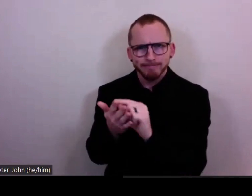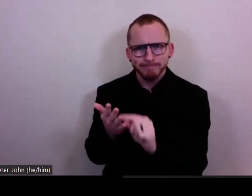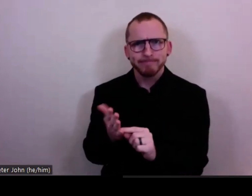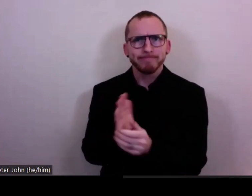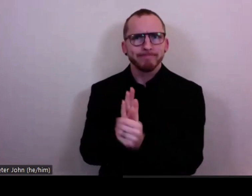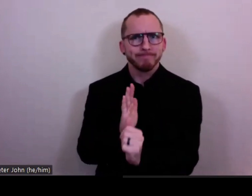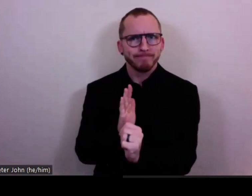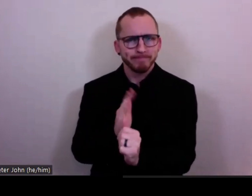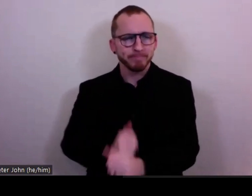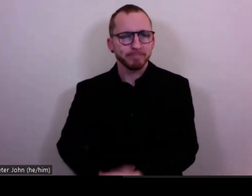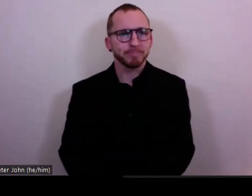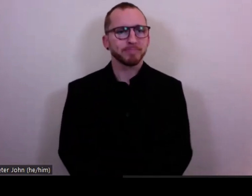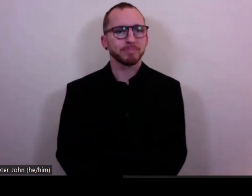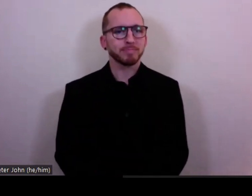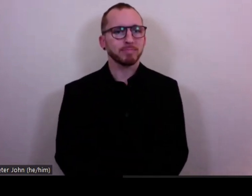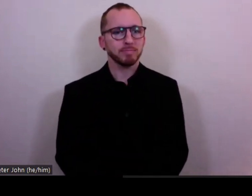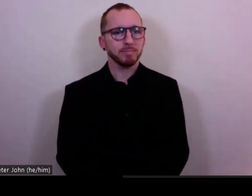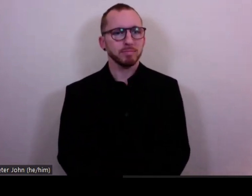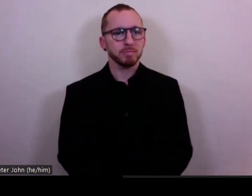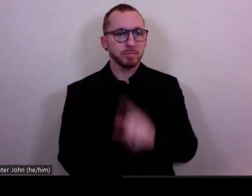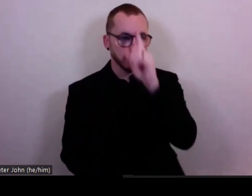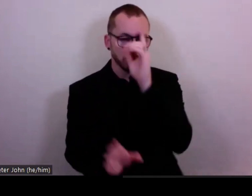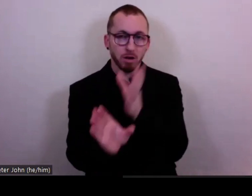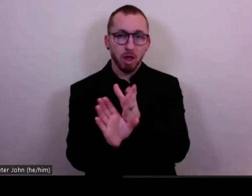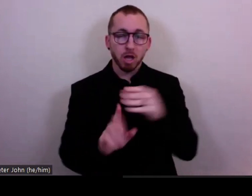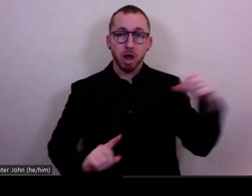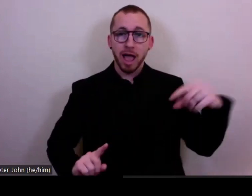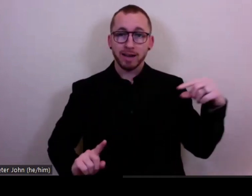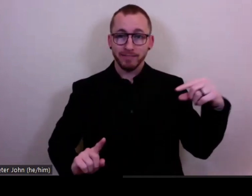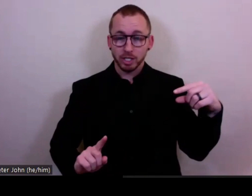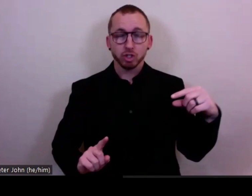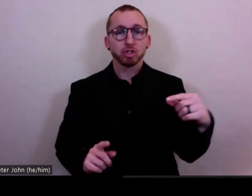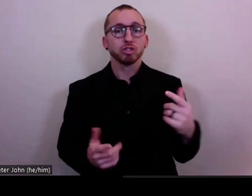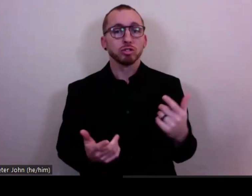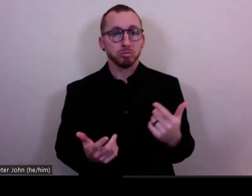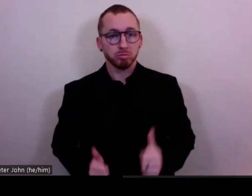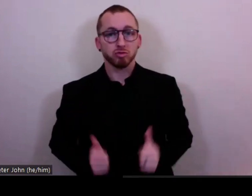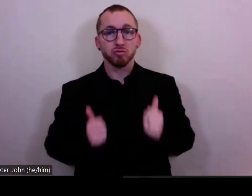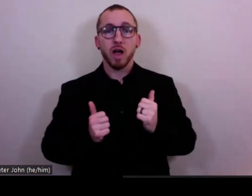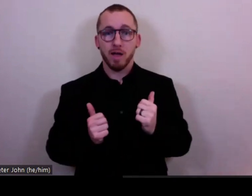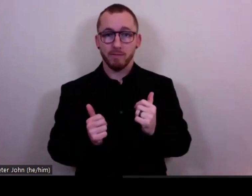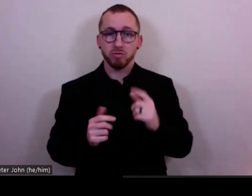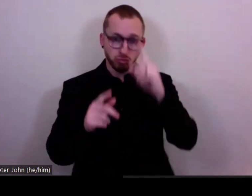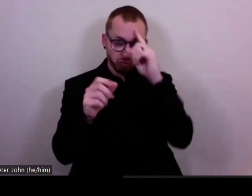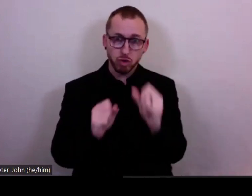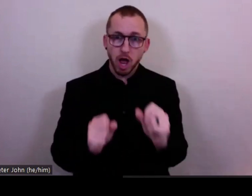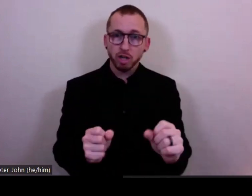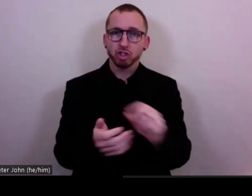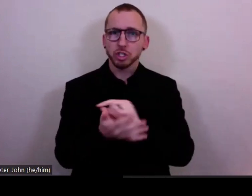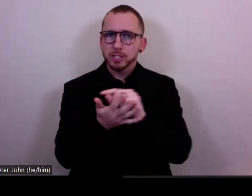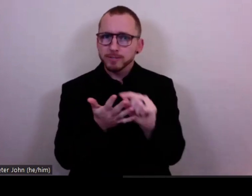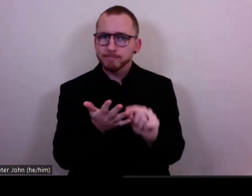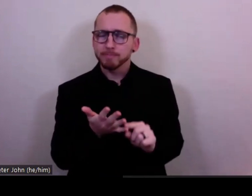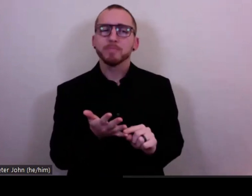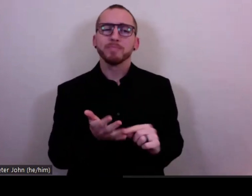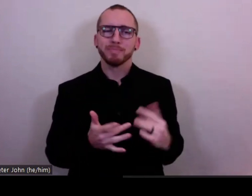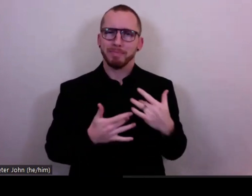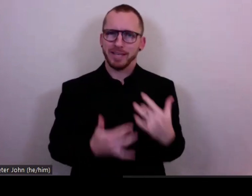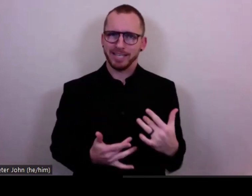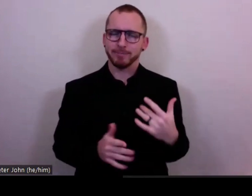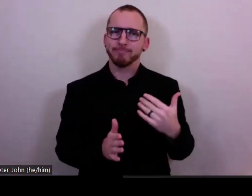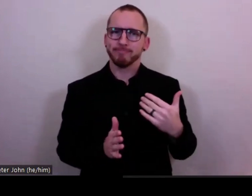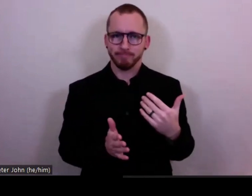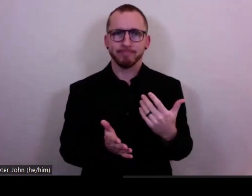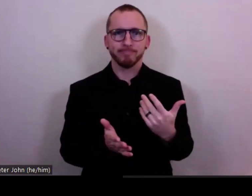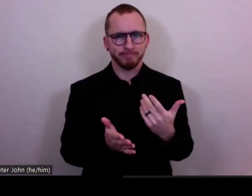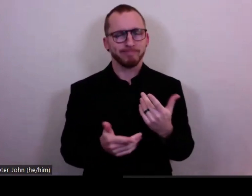Psychological activation of survival strategies. So it's a lot of times a really difficult time to